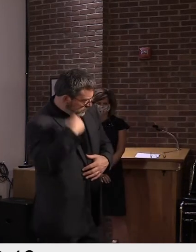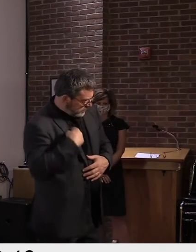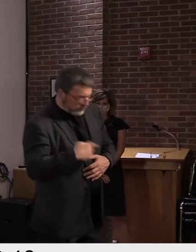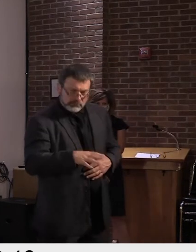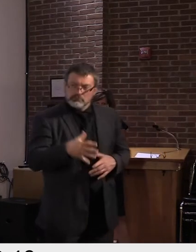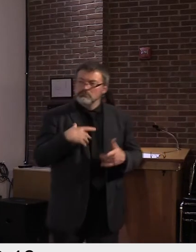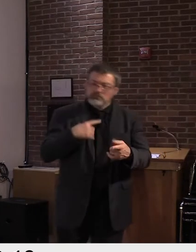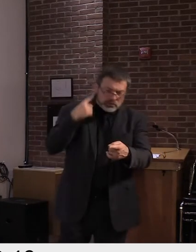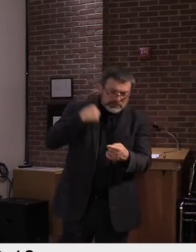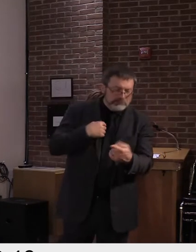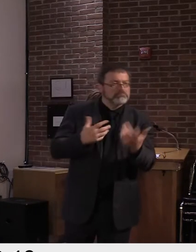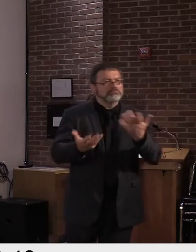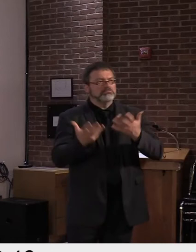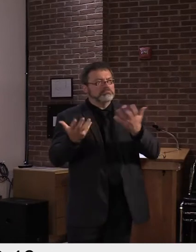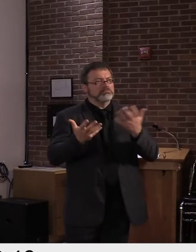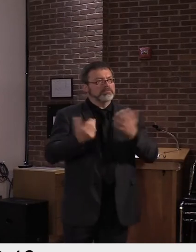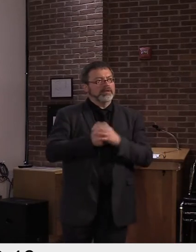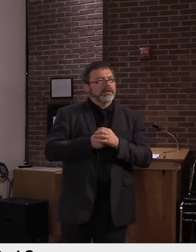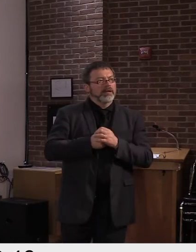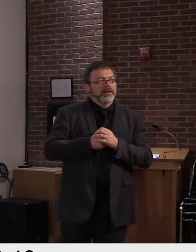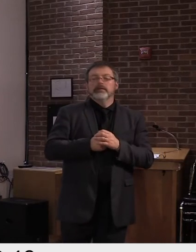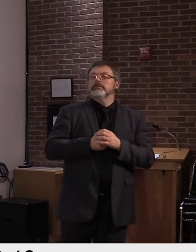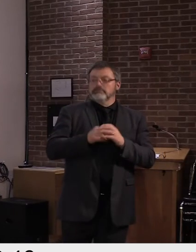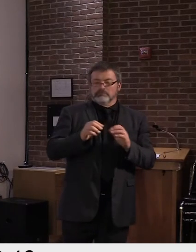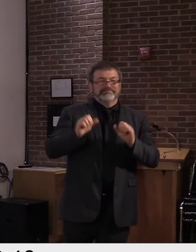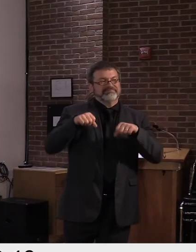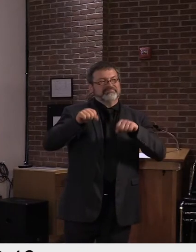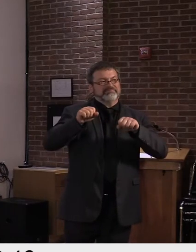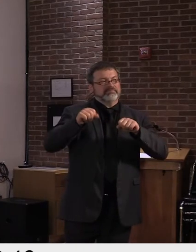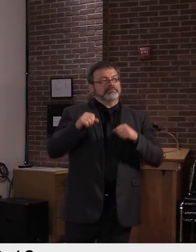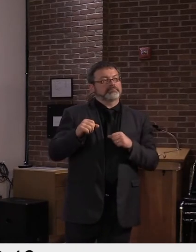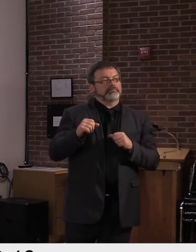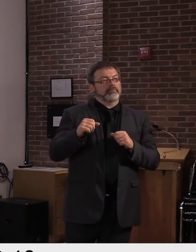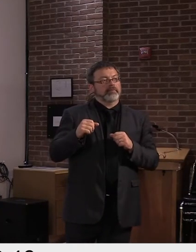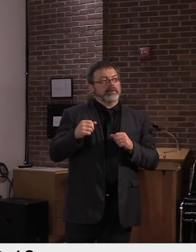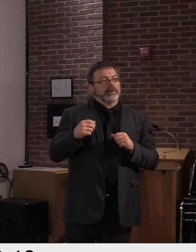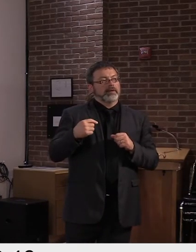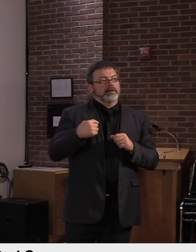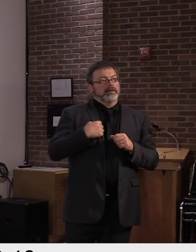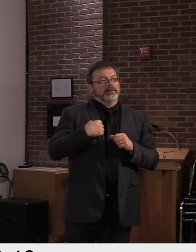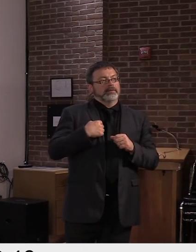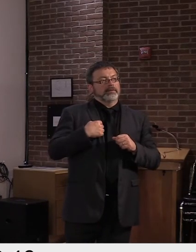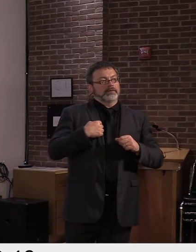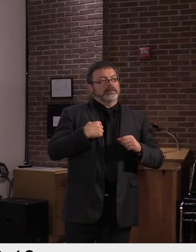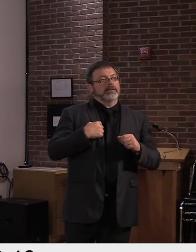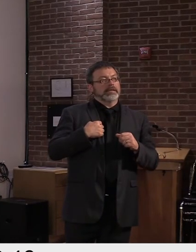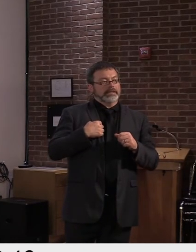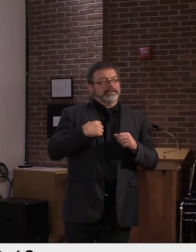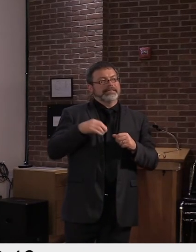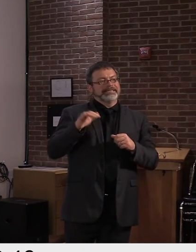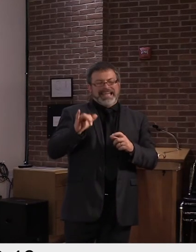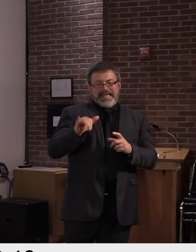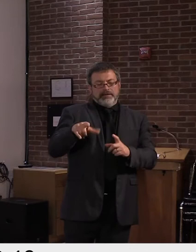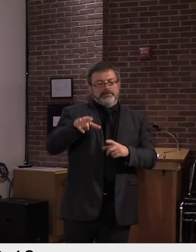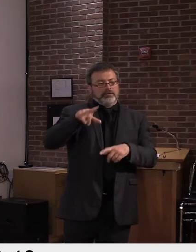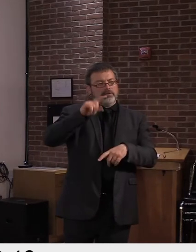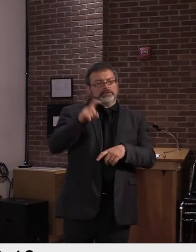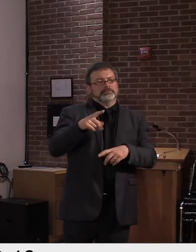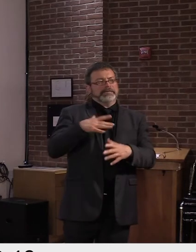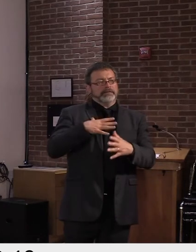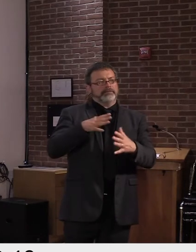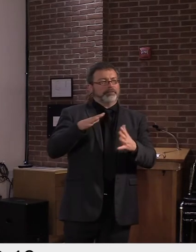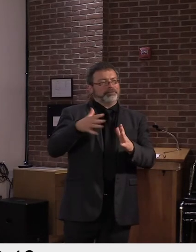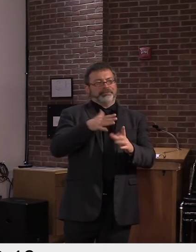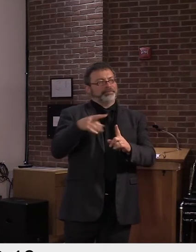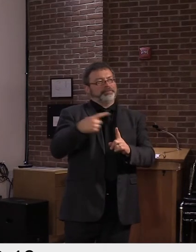Thank you. A quick one for the doctor, and then a couple for the governor, if I may. How about just a quick one? How about a quick one